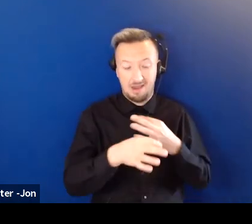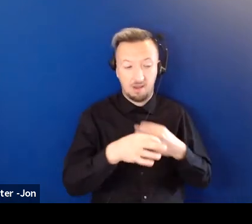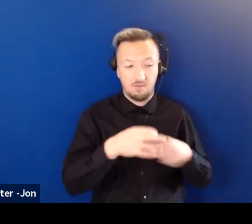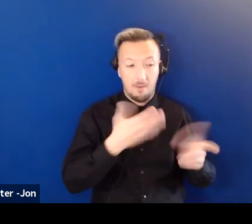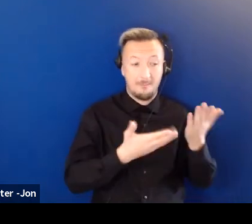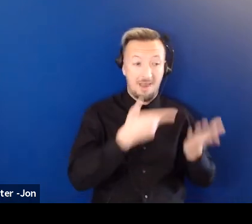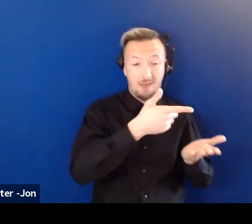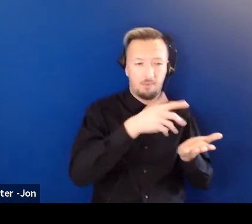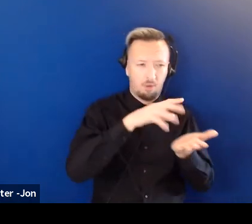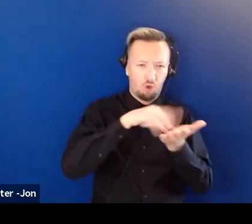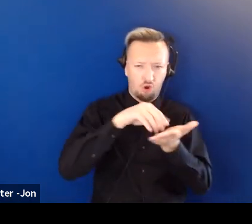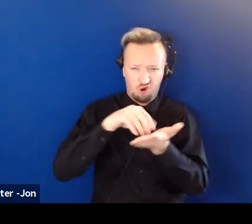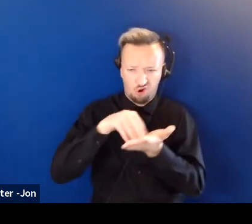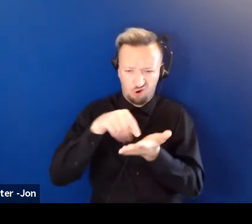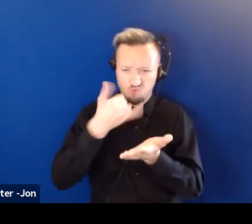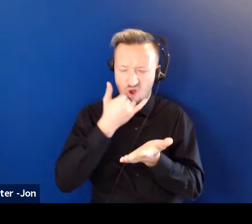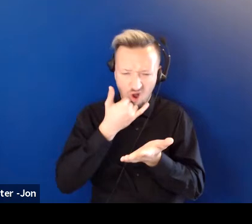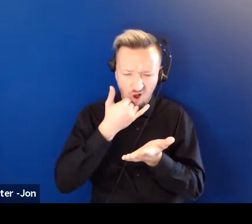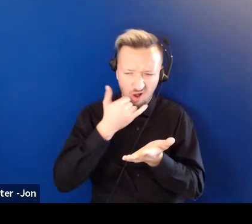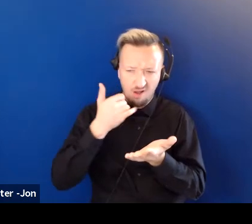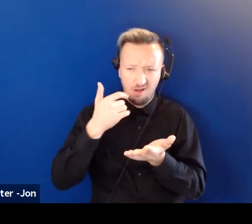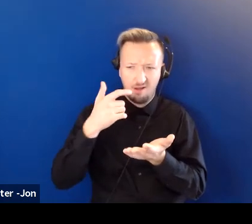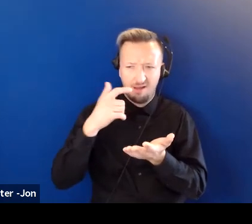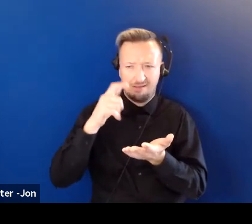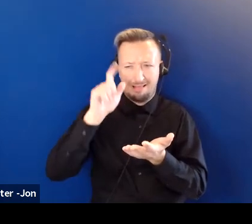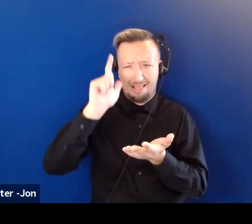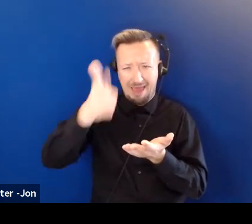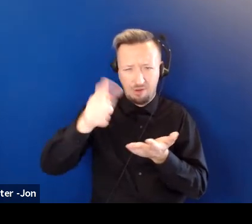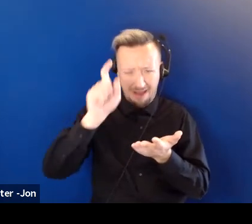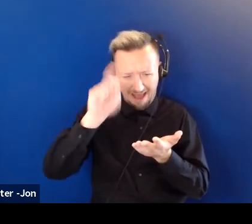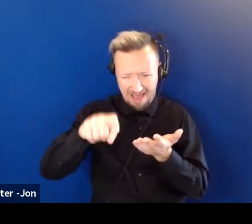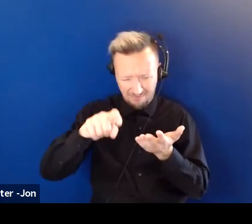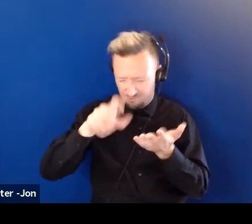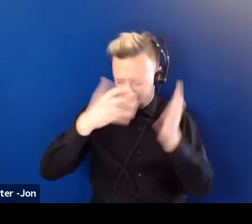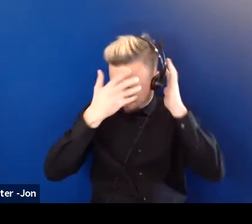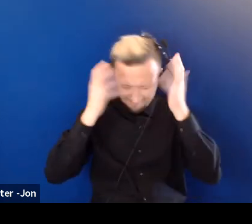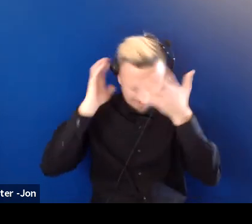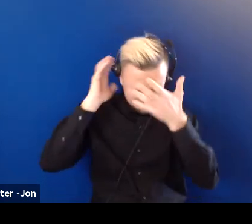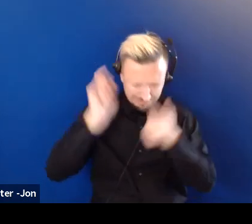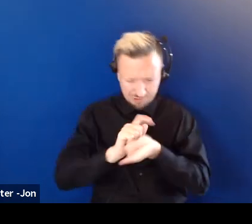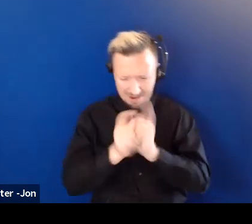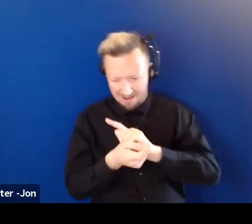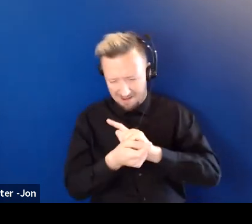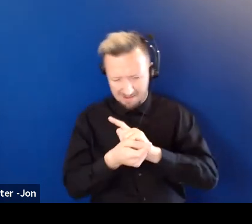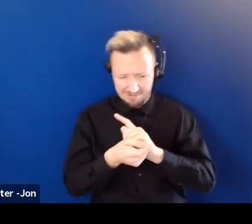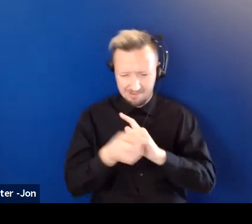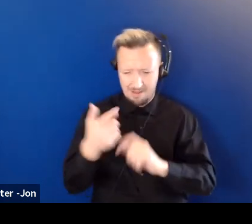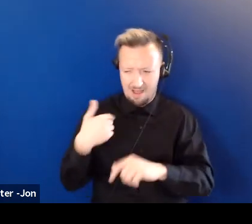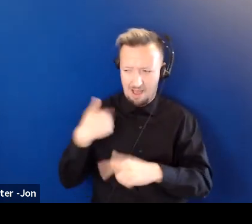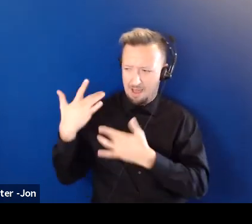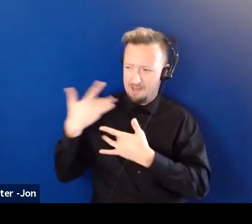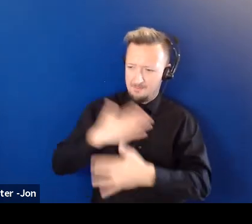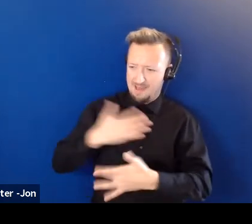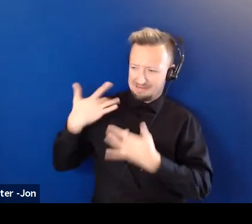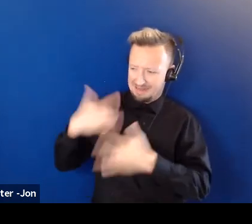any detrimental habits that were developed earlier,